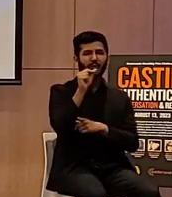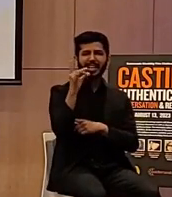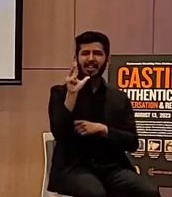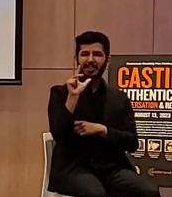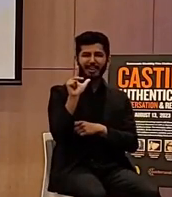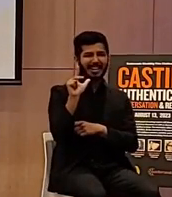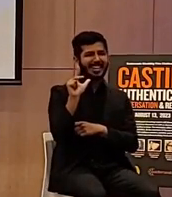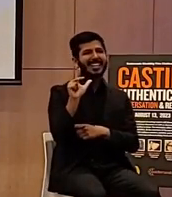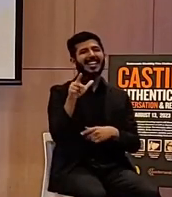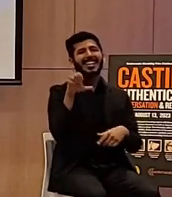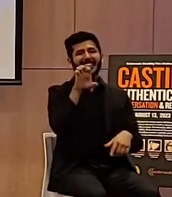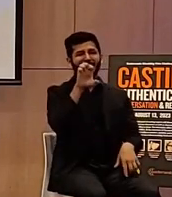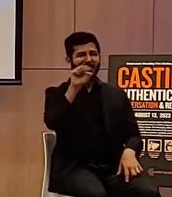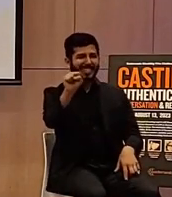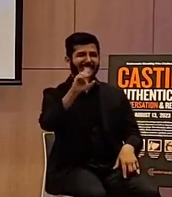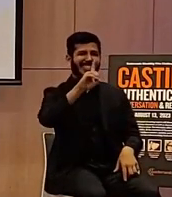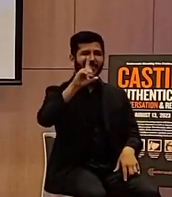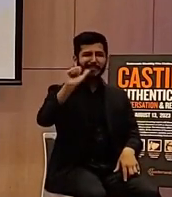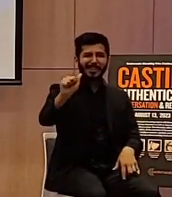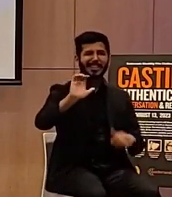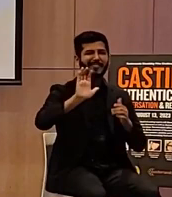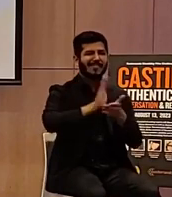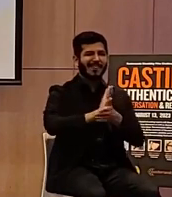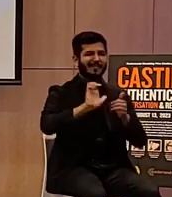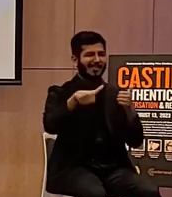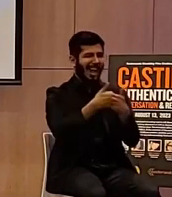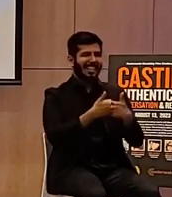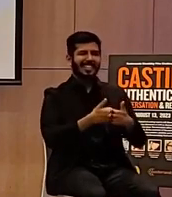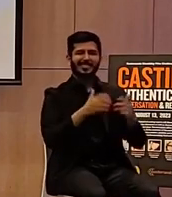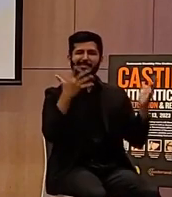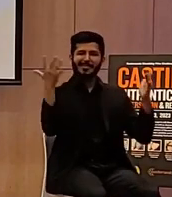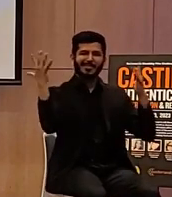2023 Easter Seals Disability Film Challenge.